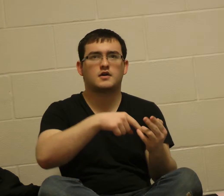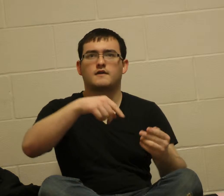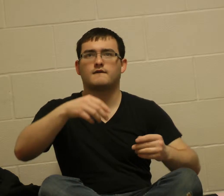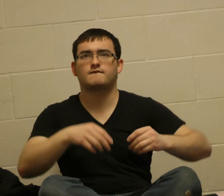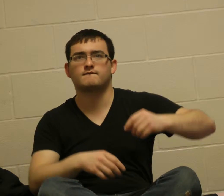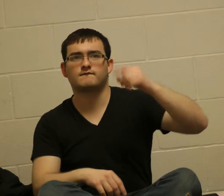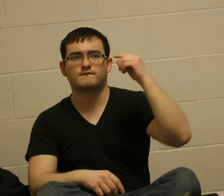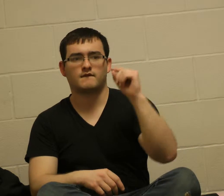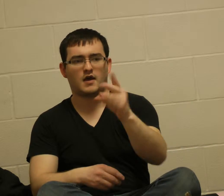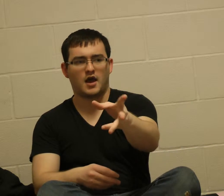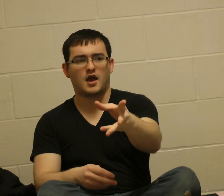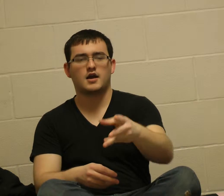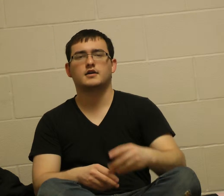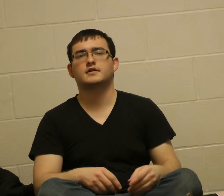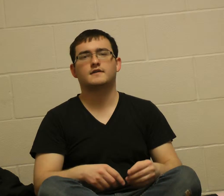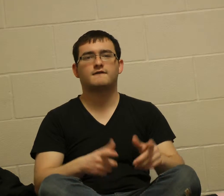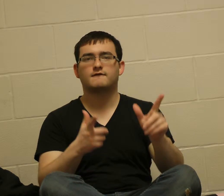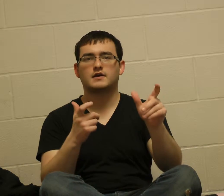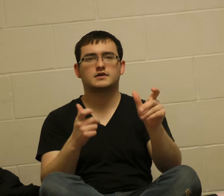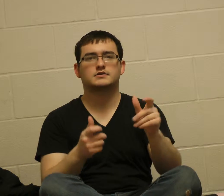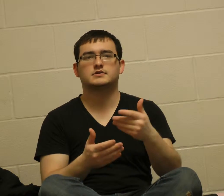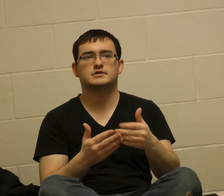Another reason for learning grammar is that it improves your writing.